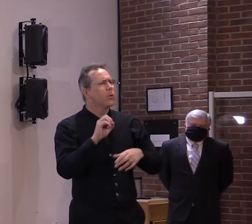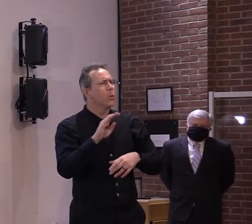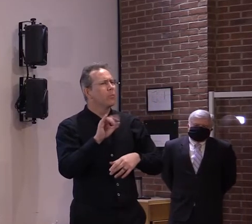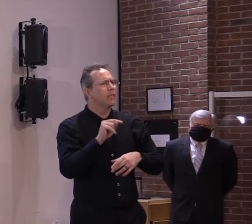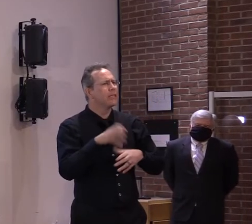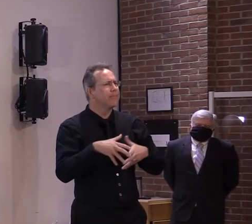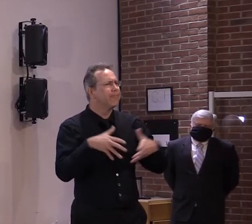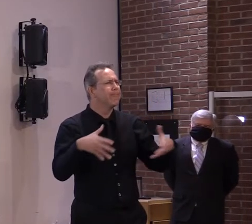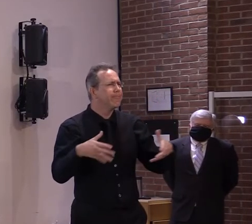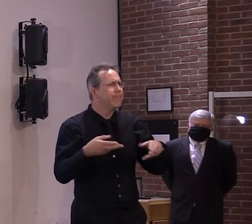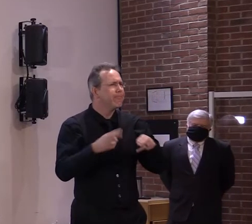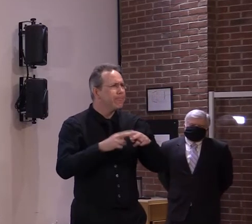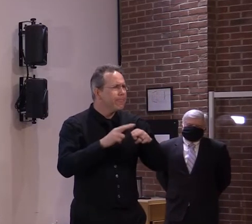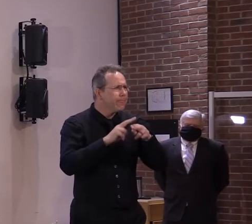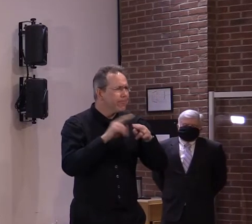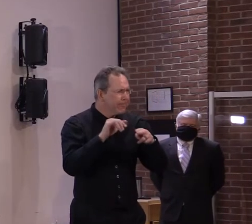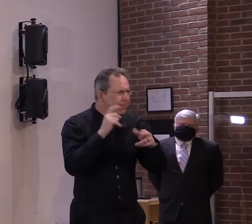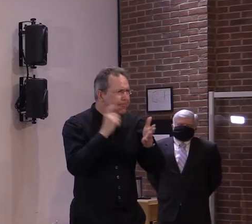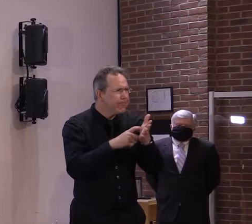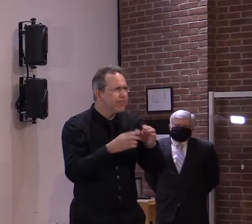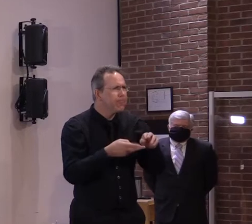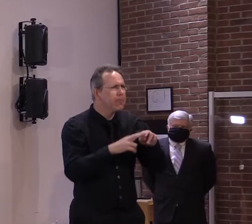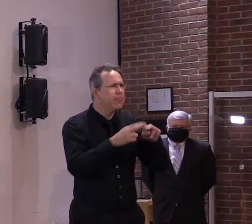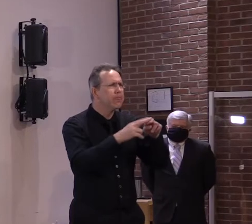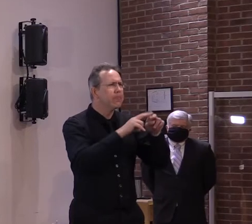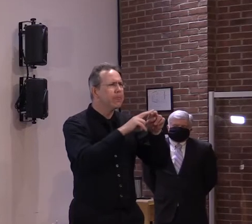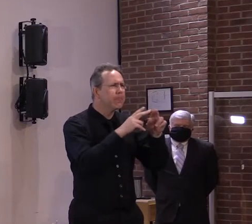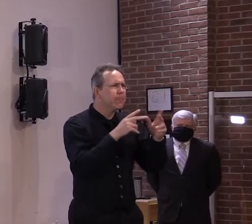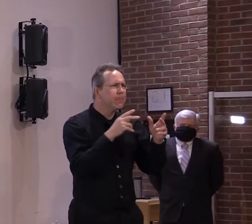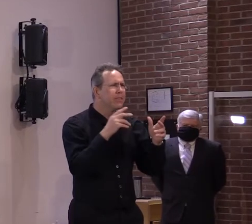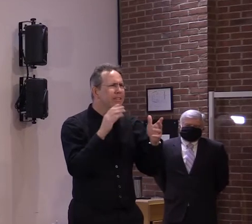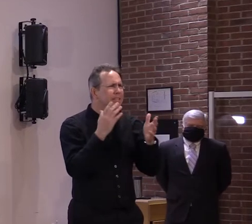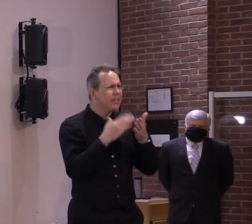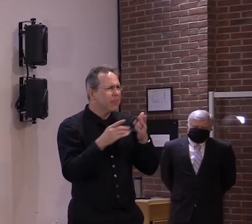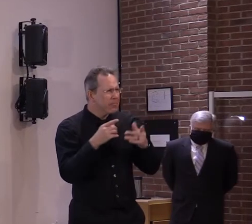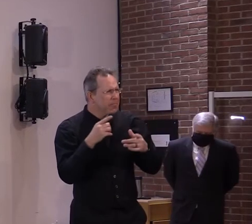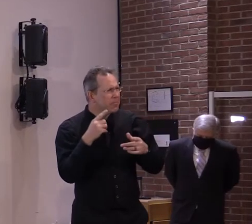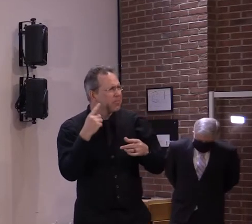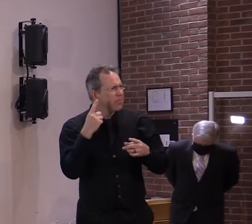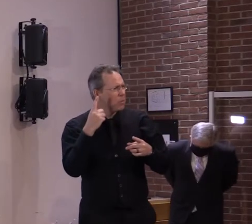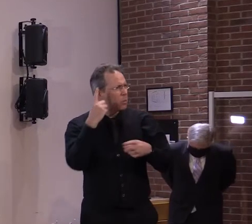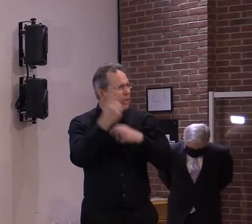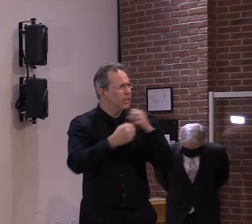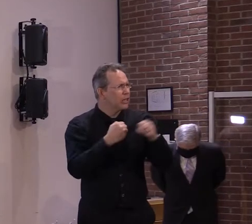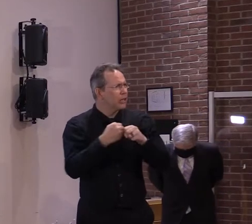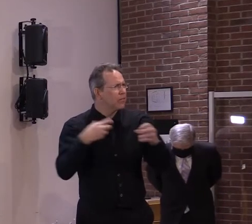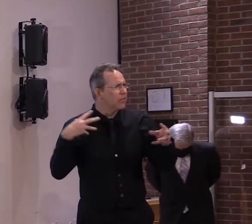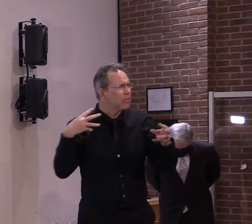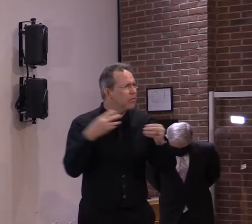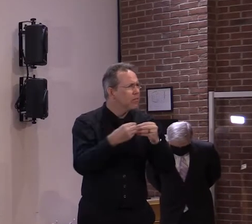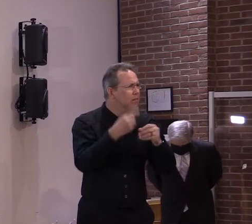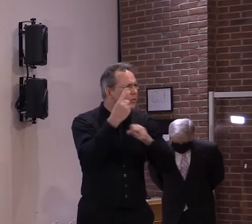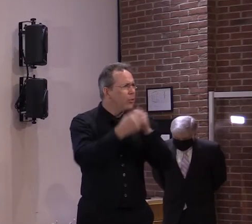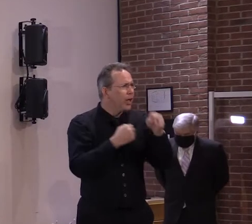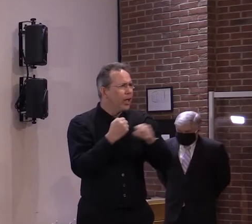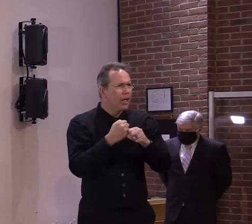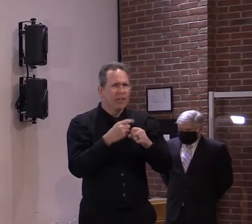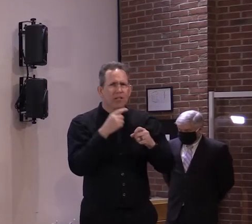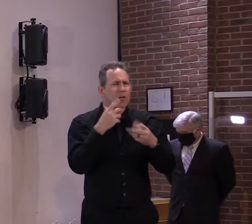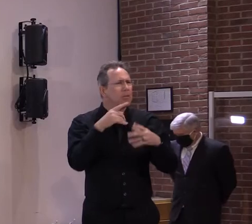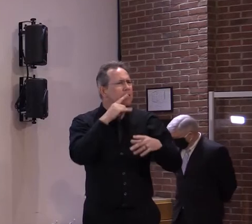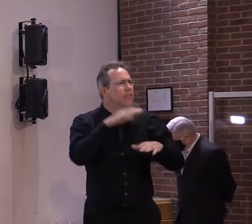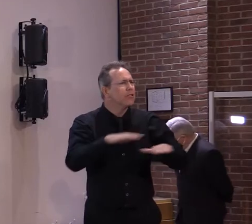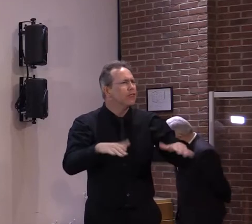healthy state, but these are, you know, over a year of inactivity here, starting to weigh on people. What are your thoughts on sort of